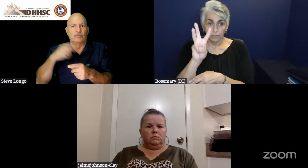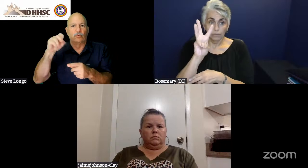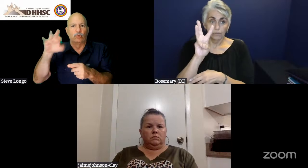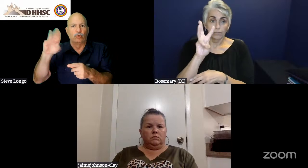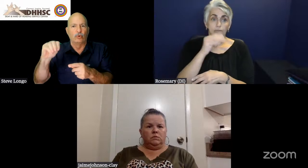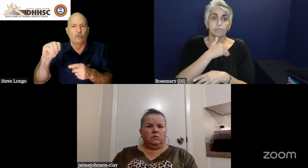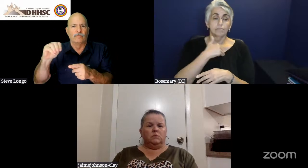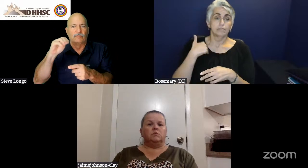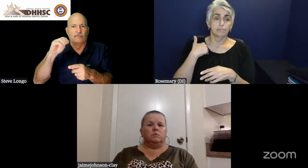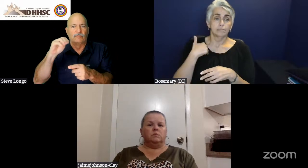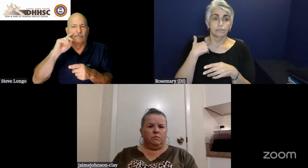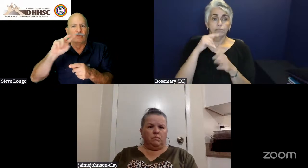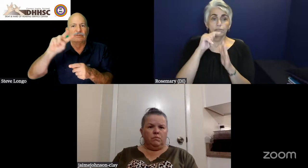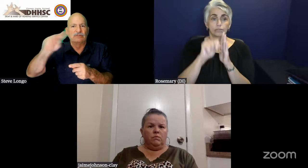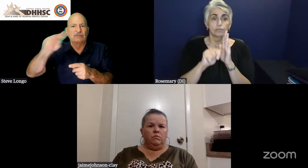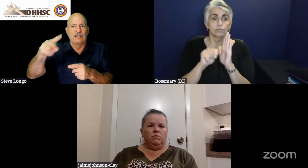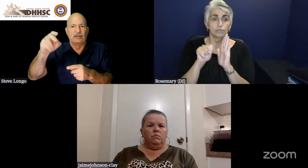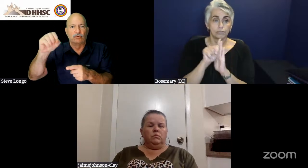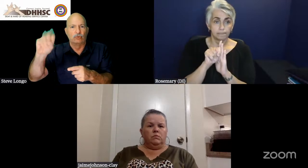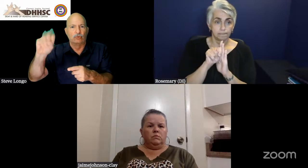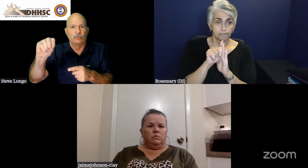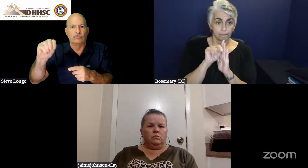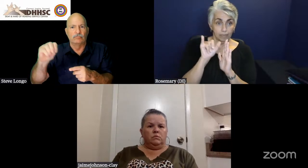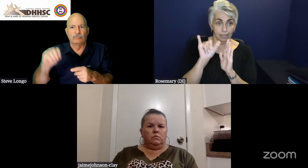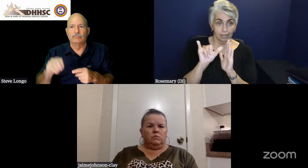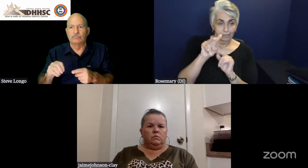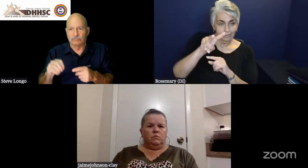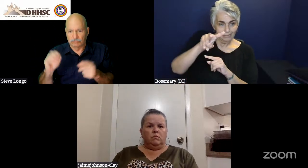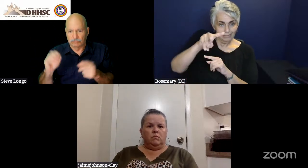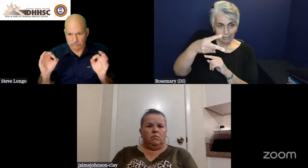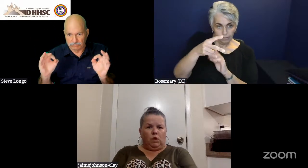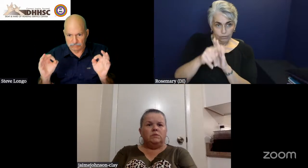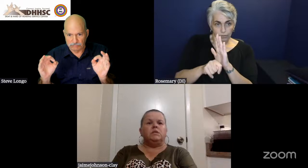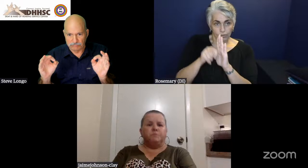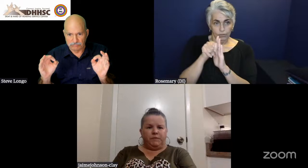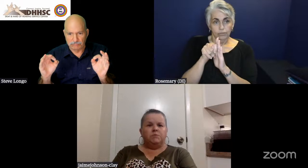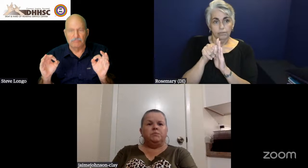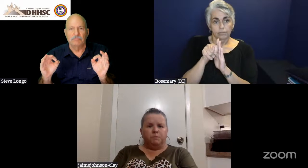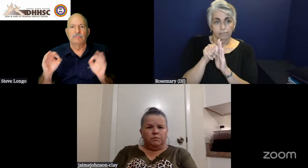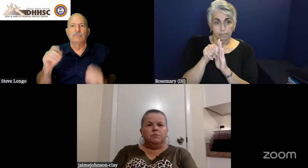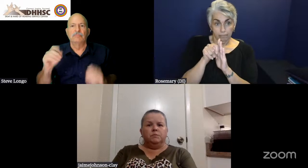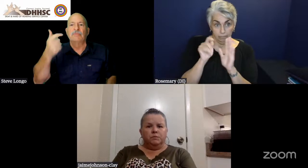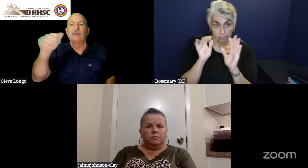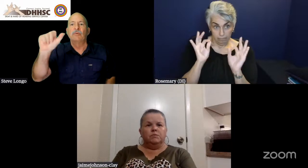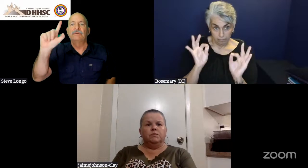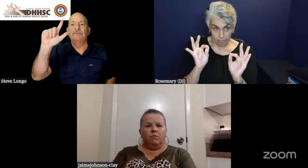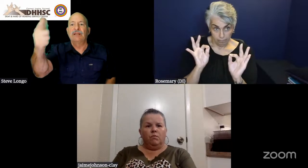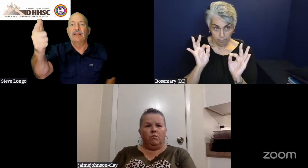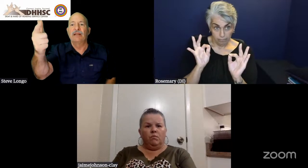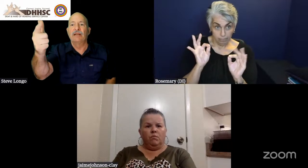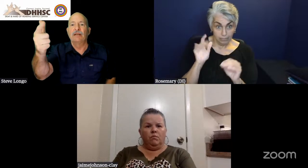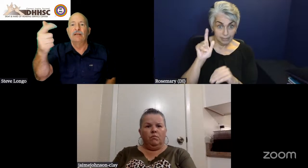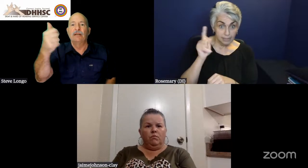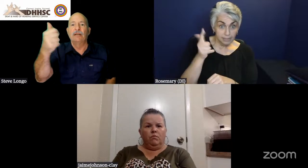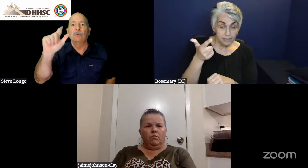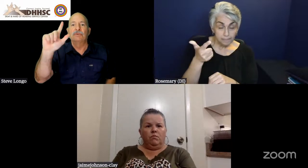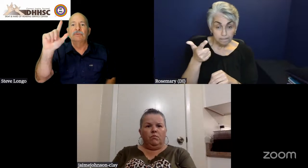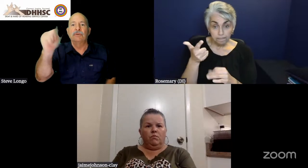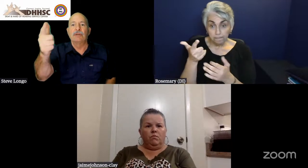Jamie renew their member term, a second term.